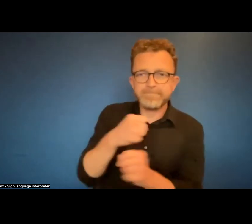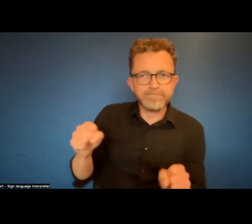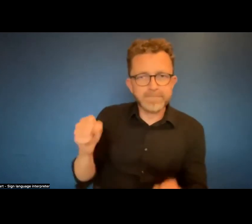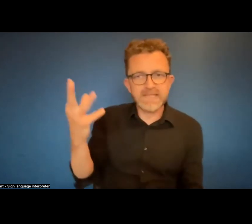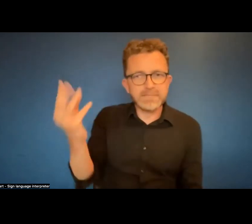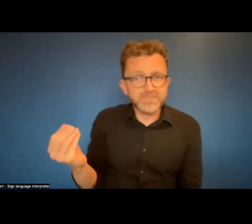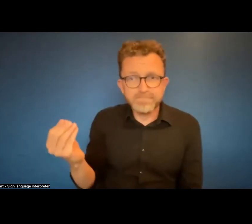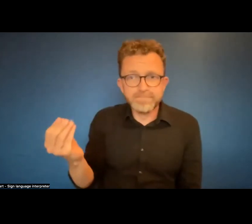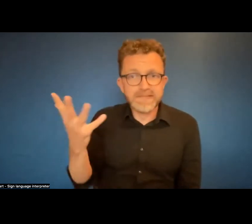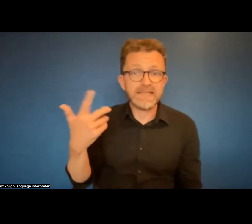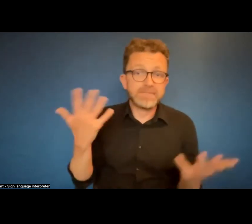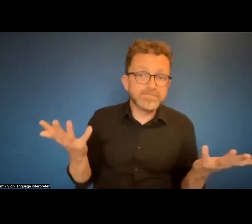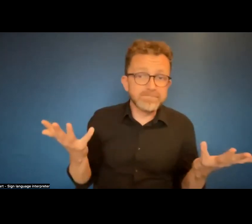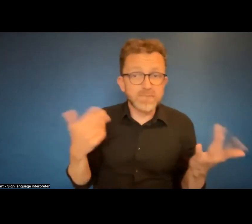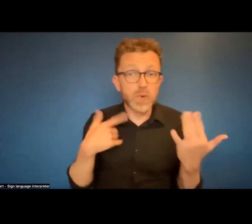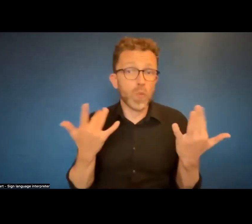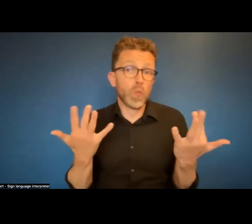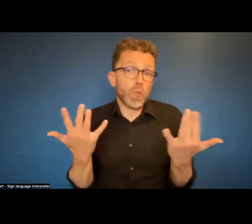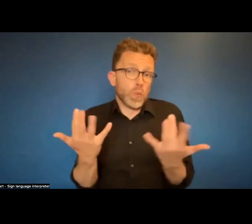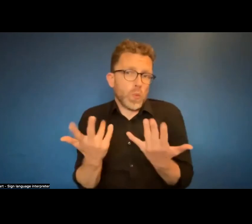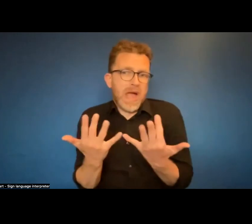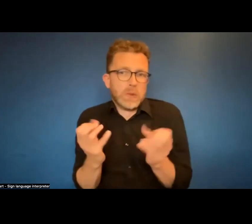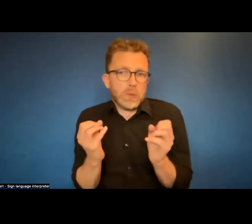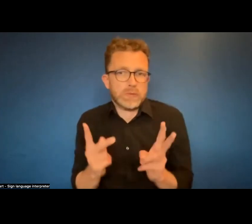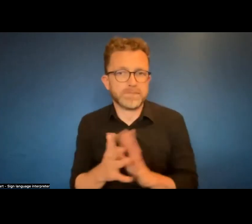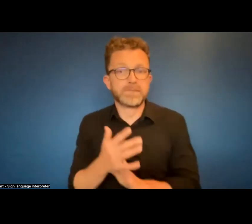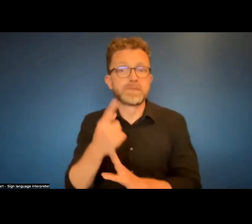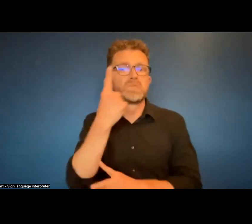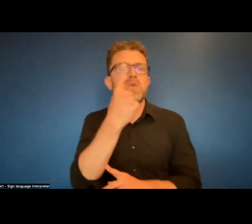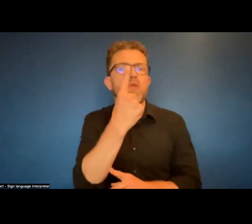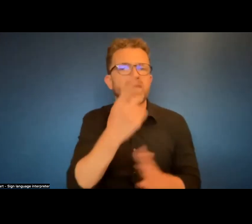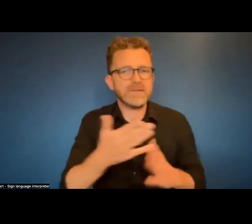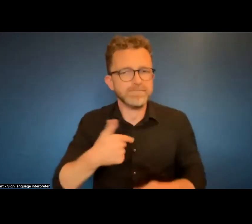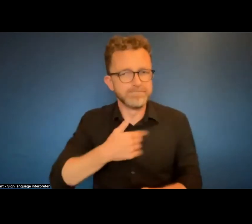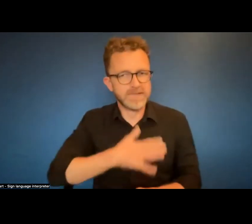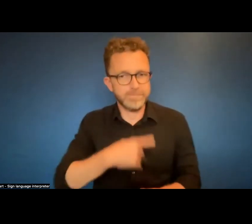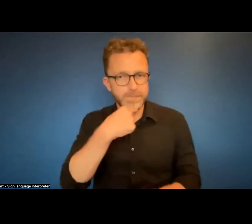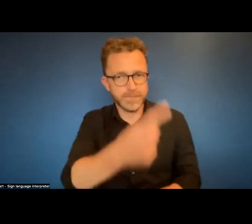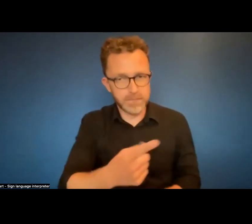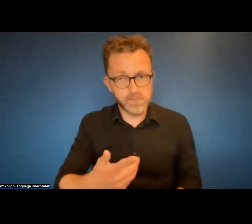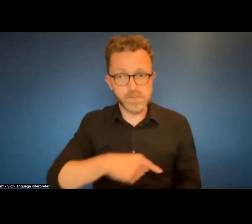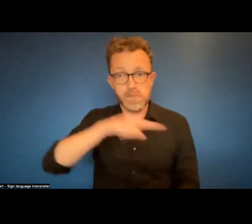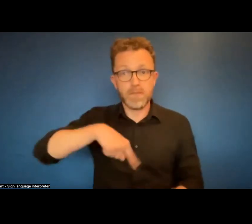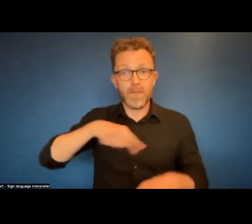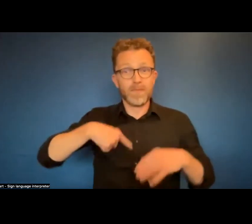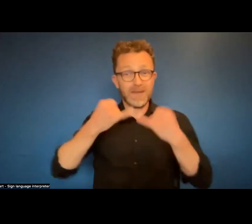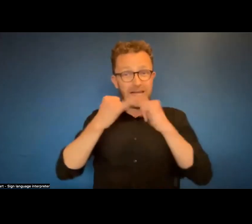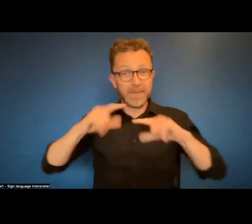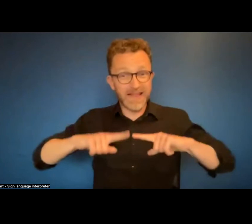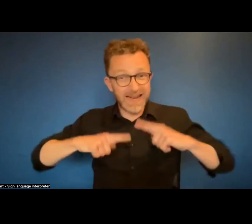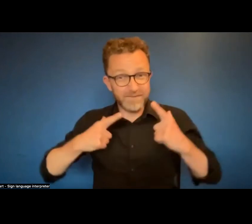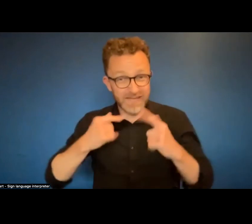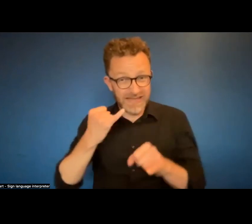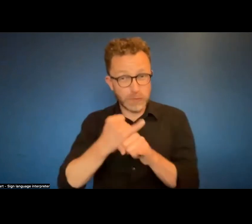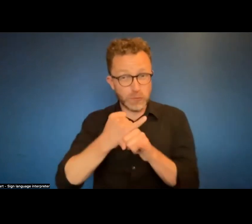called Disabled Refugees Welcome, and now we have a continuation. That was to look at the integration process of refugees back